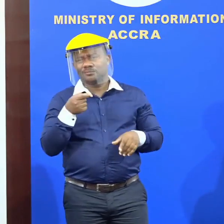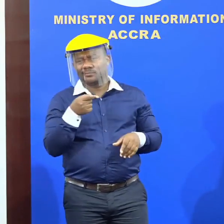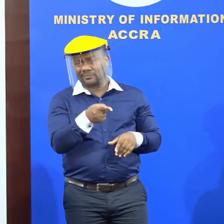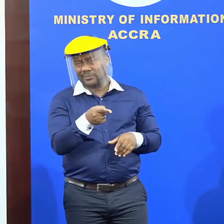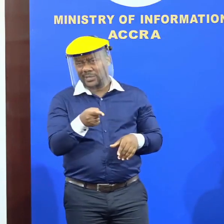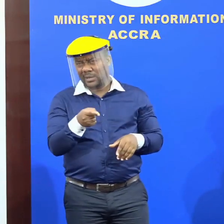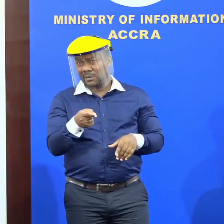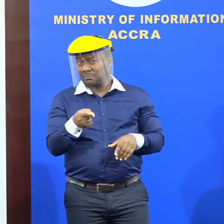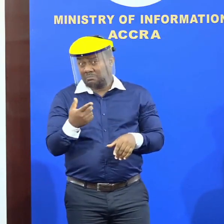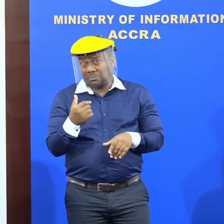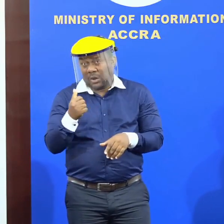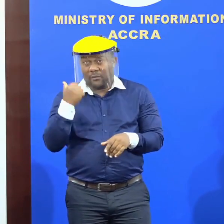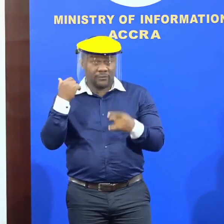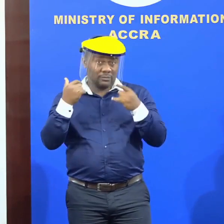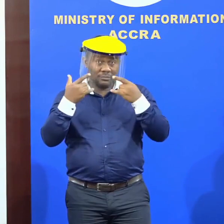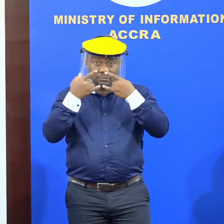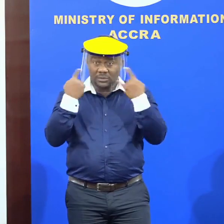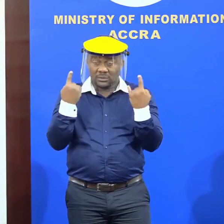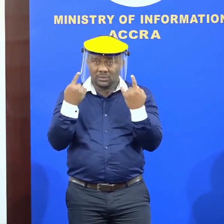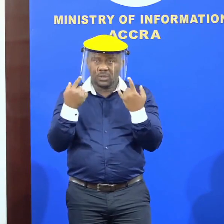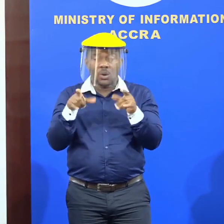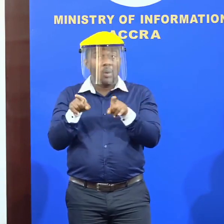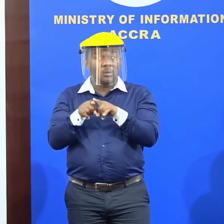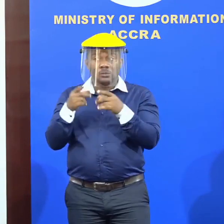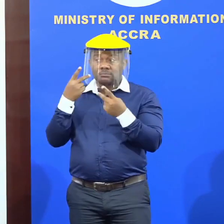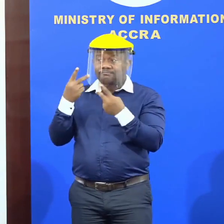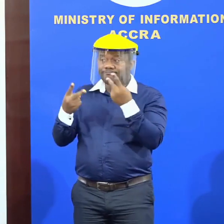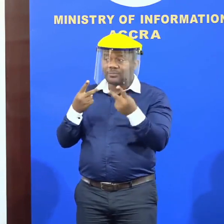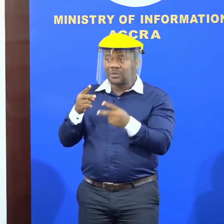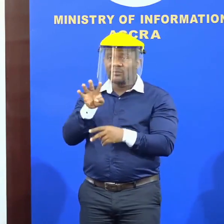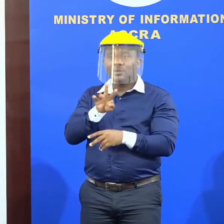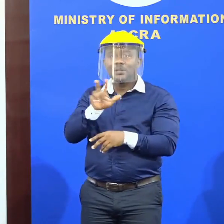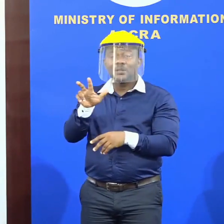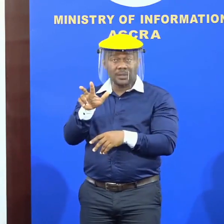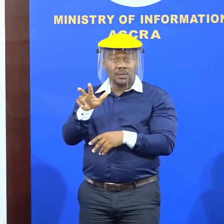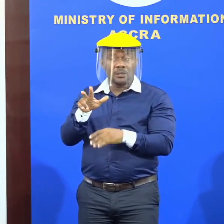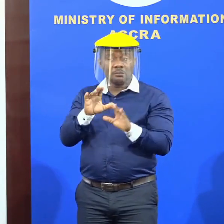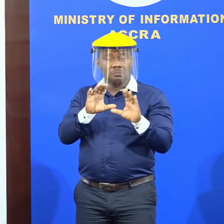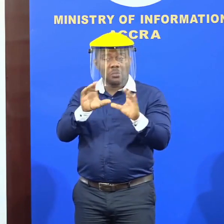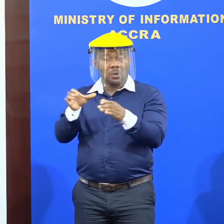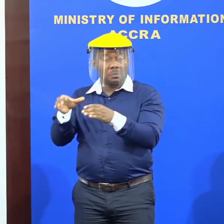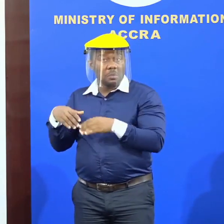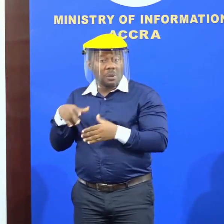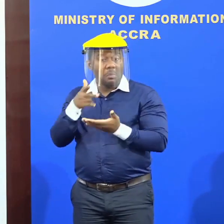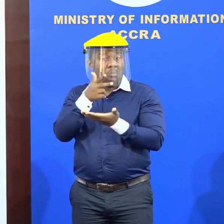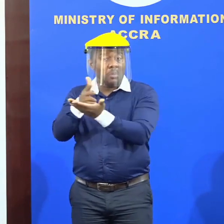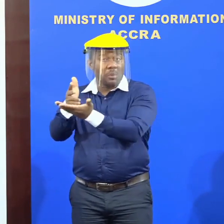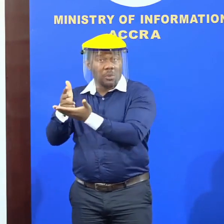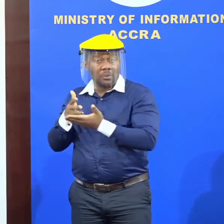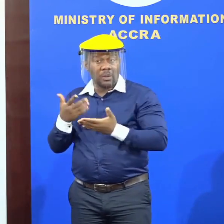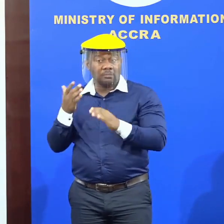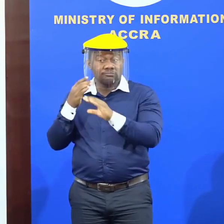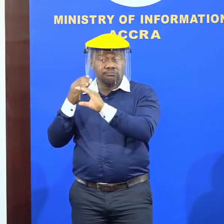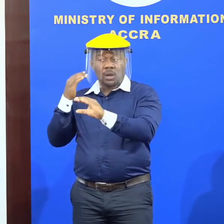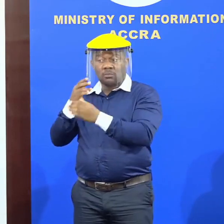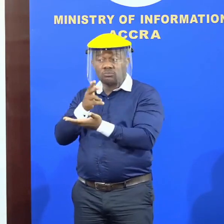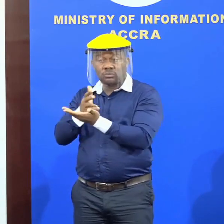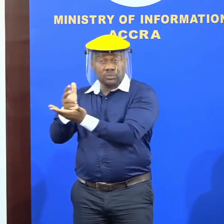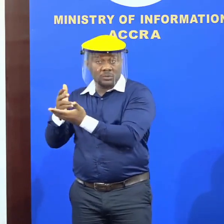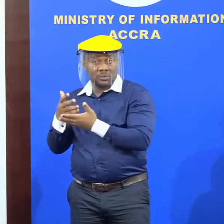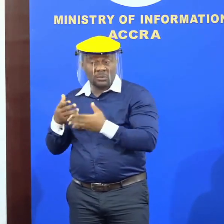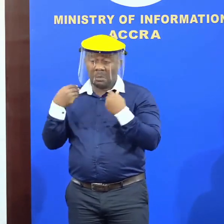hotspots. We also visited 43 communities, including lorry parks, bus stops, busy streets, street